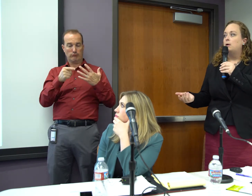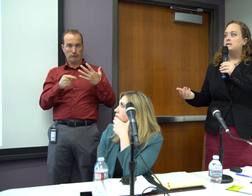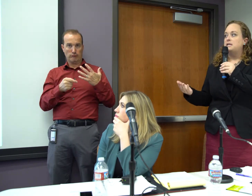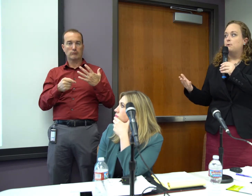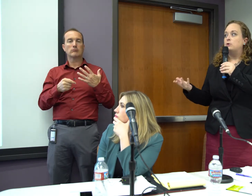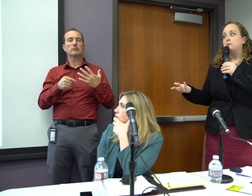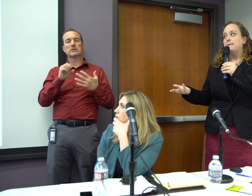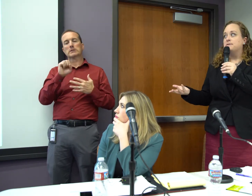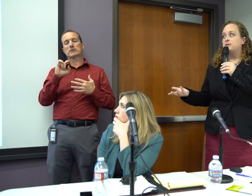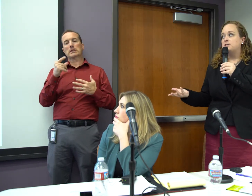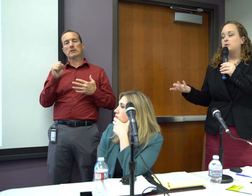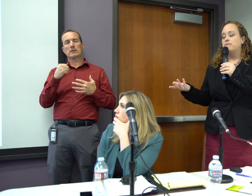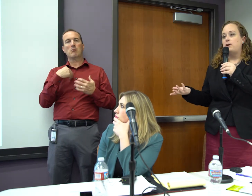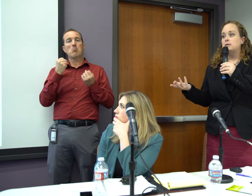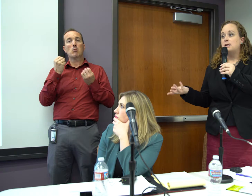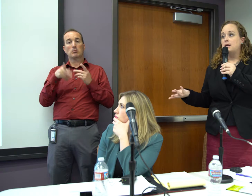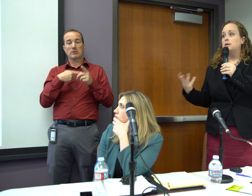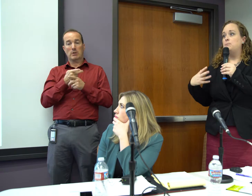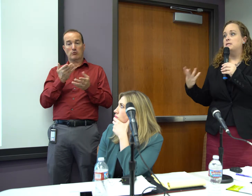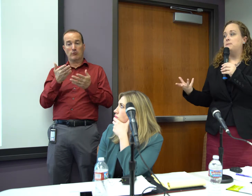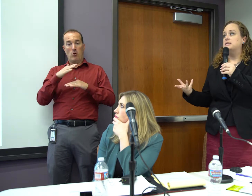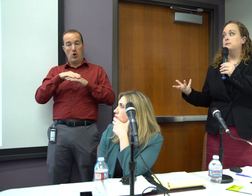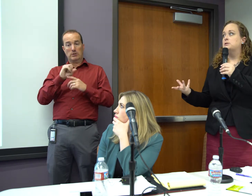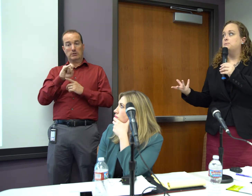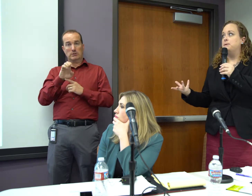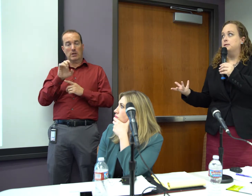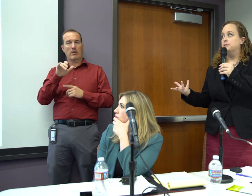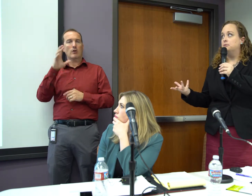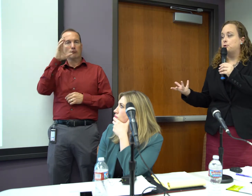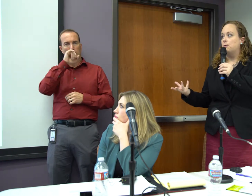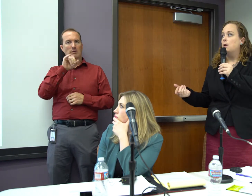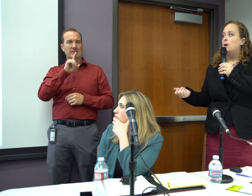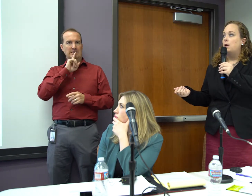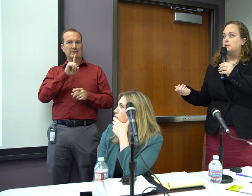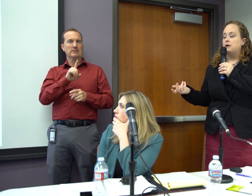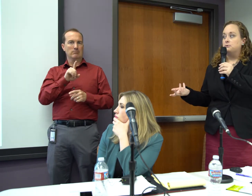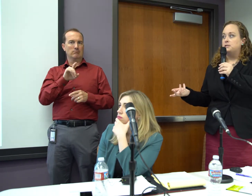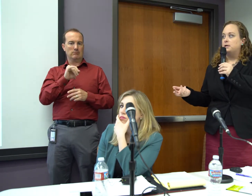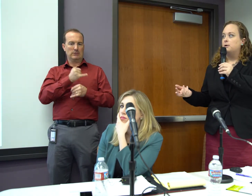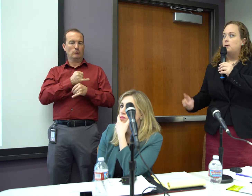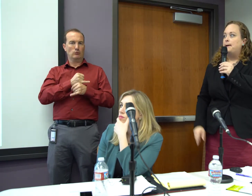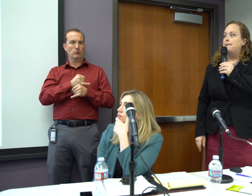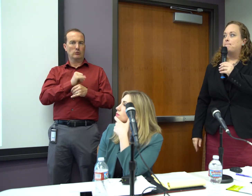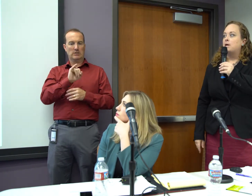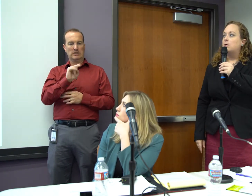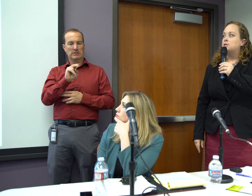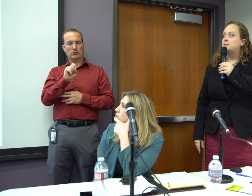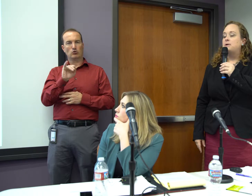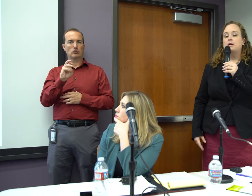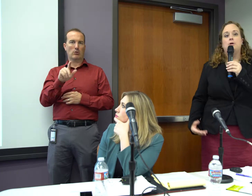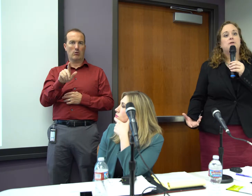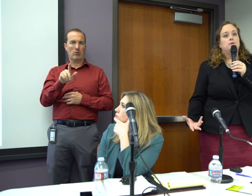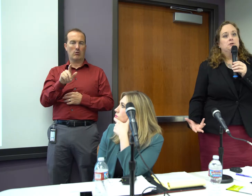earlier, settings where multiple types of services are provided on site can be something that's presumed to be institutional as a characteristic. And